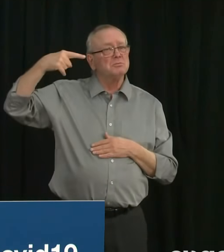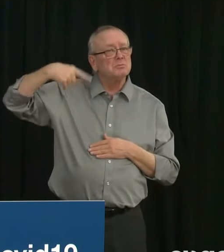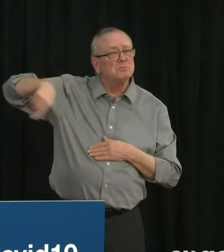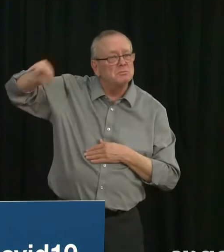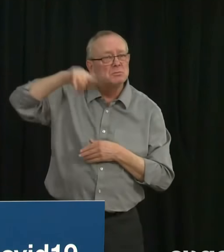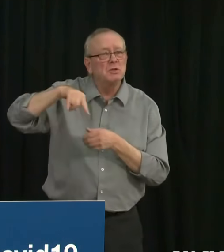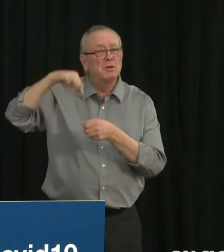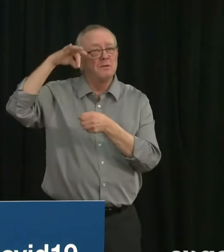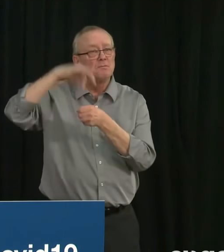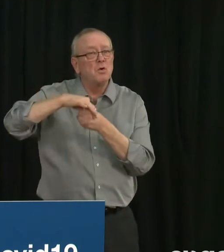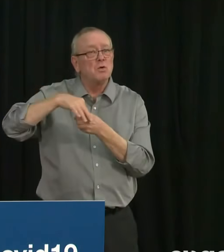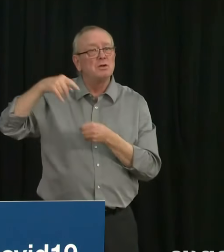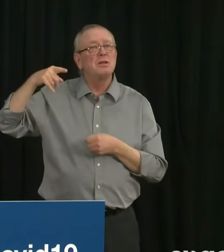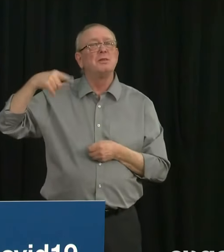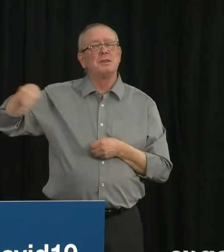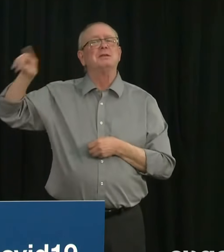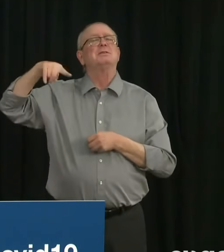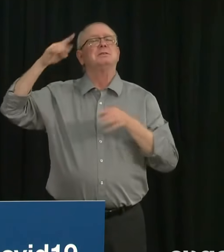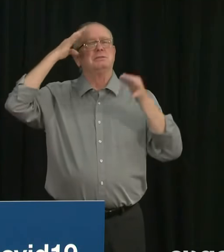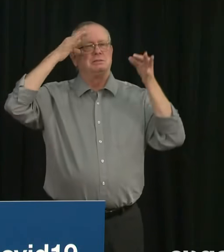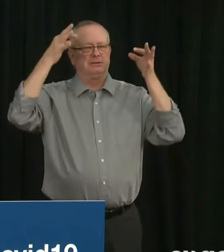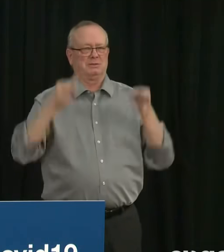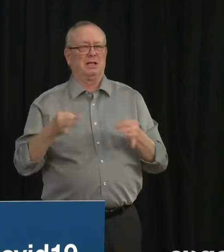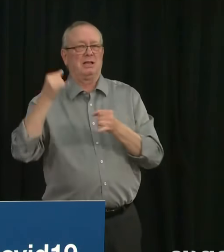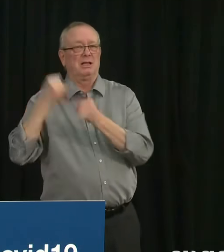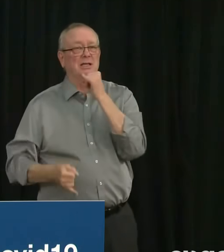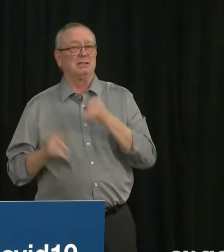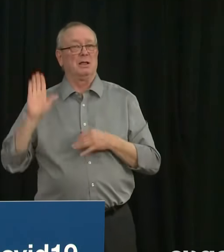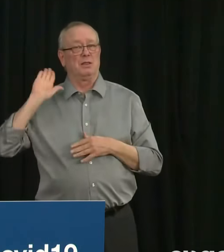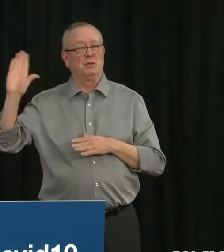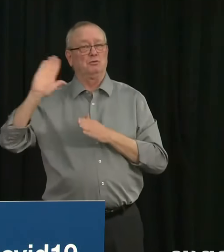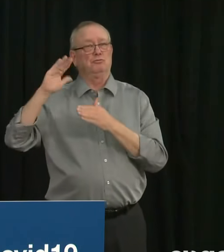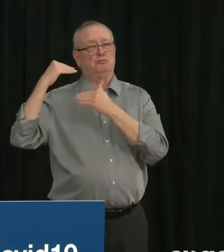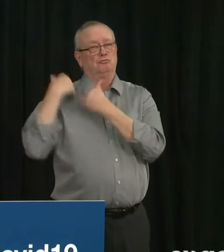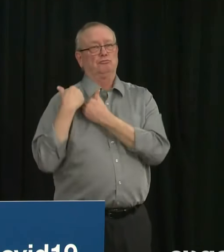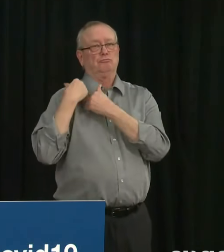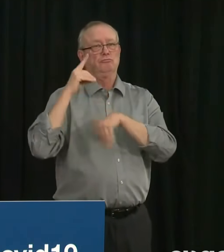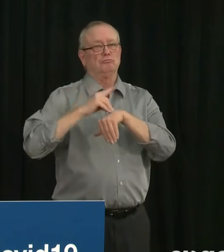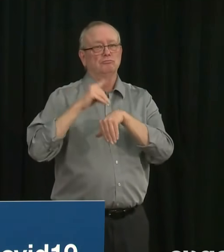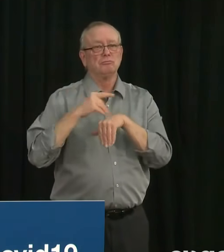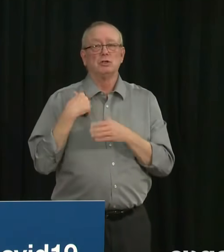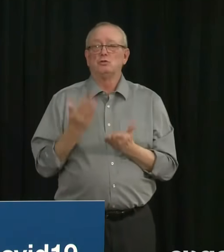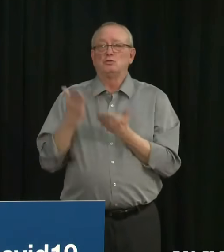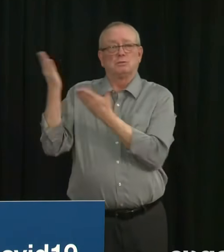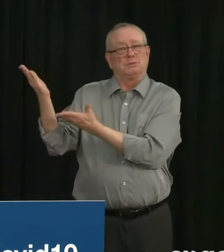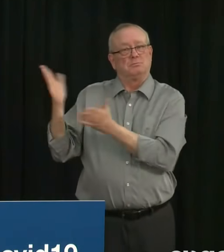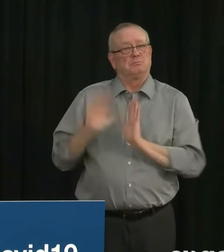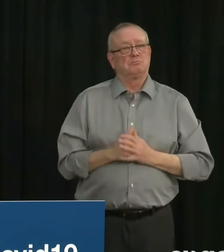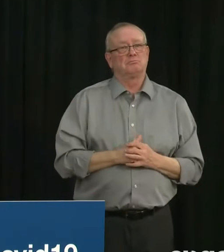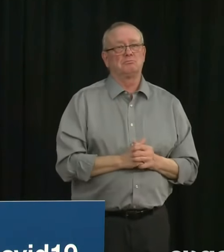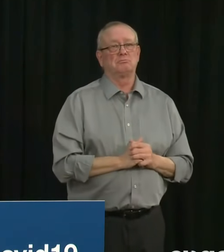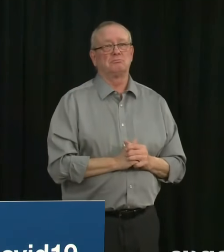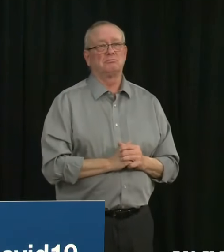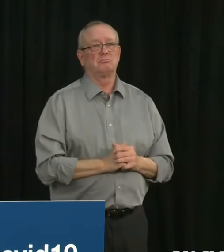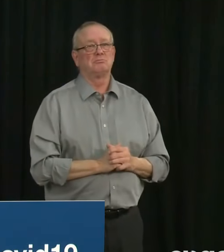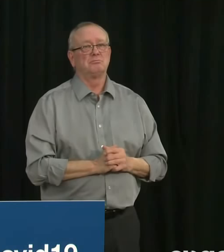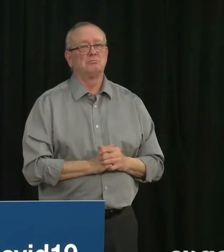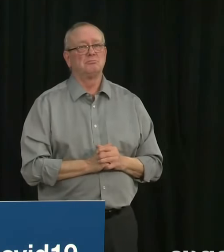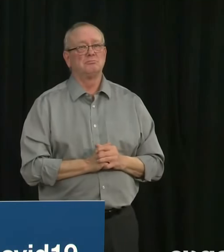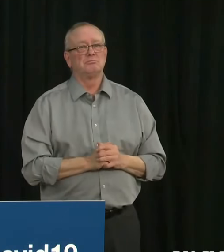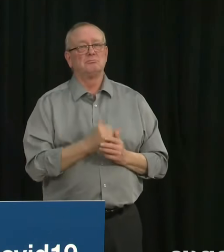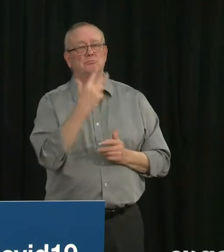the representatives of the province, which is their role. All right, we've got time for 3 more questions. Operator, could you put through the next one,